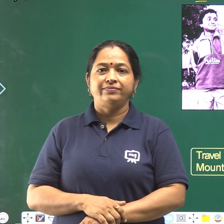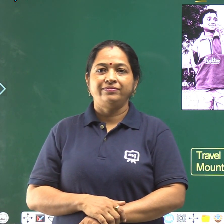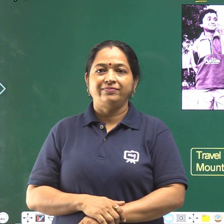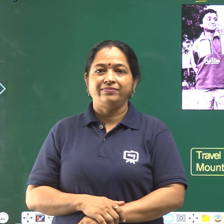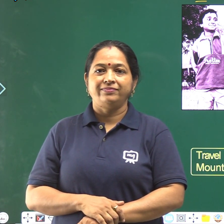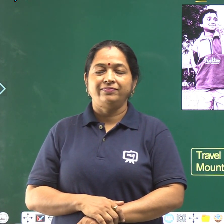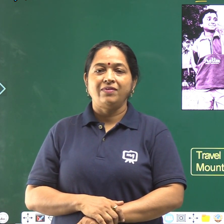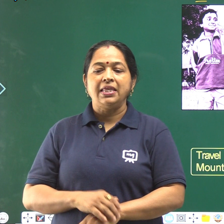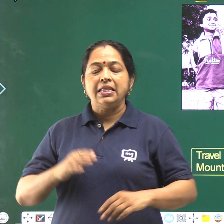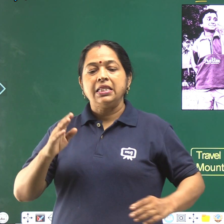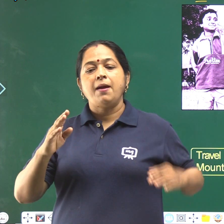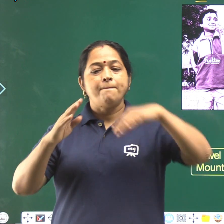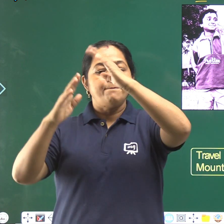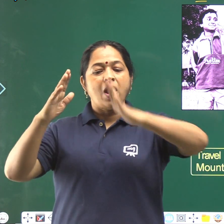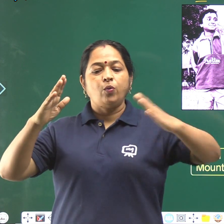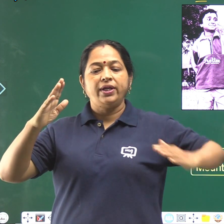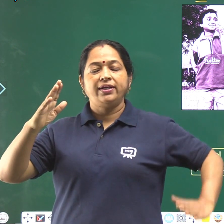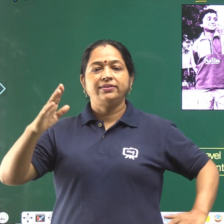the mountains